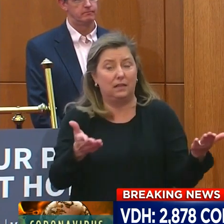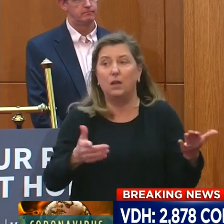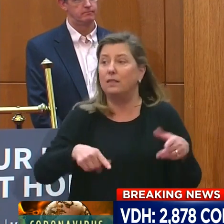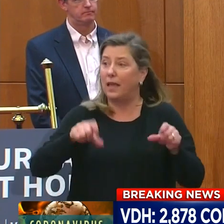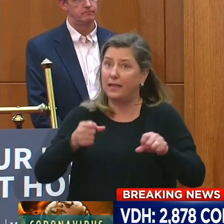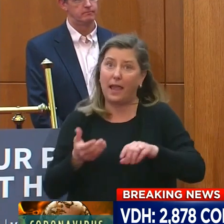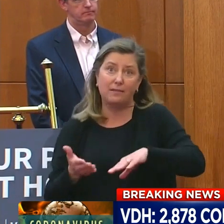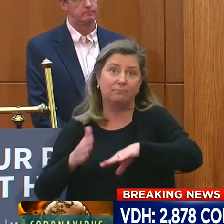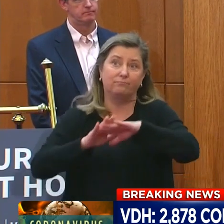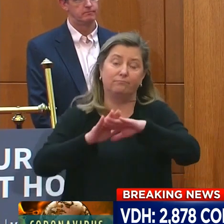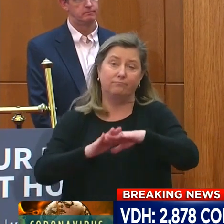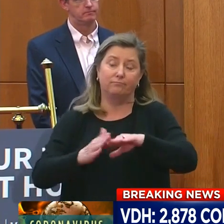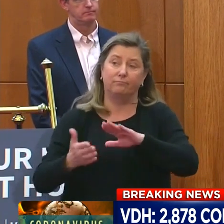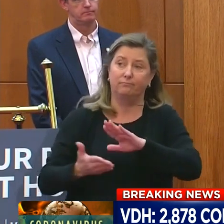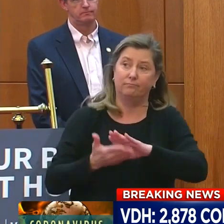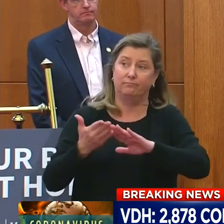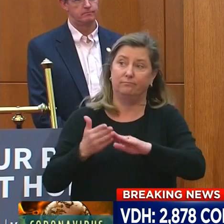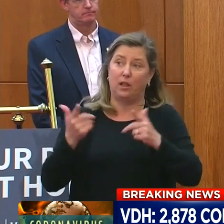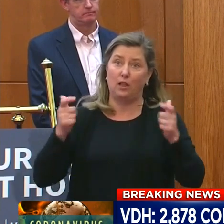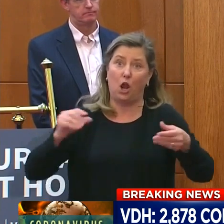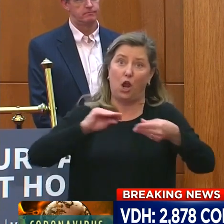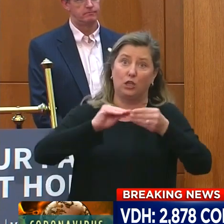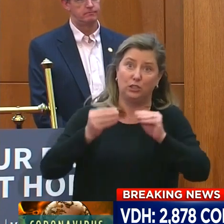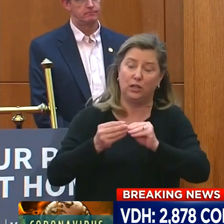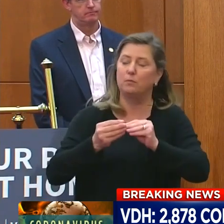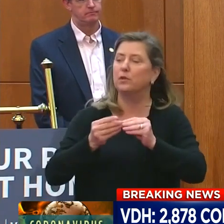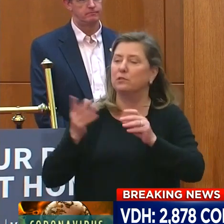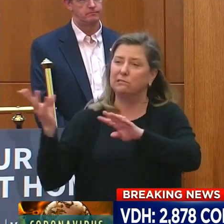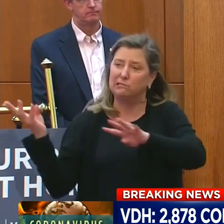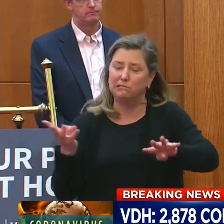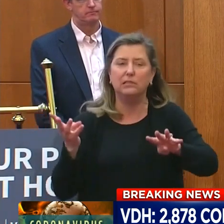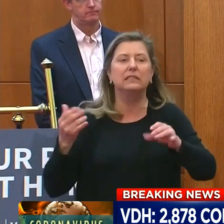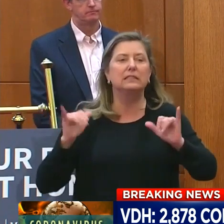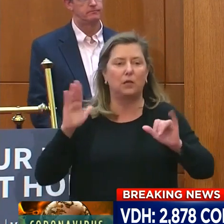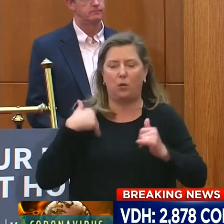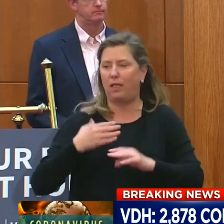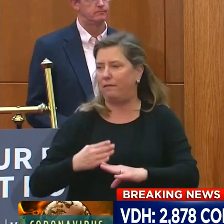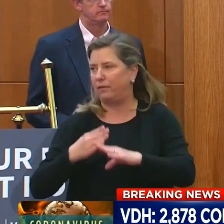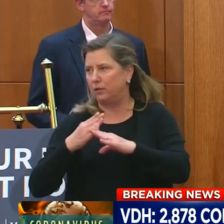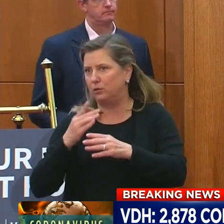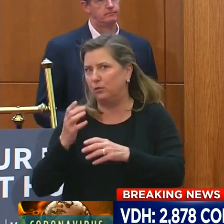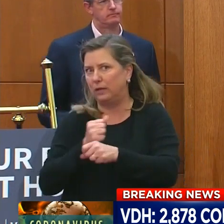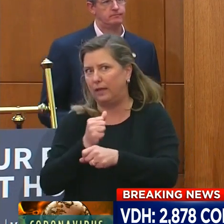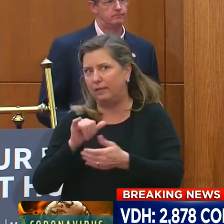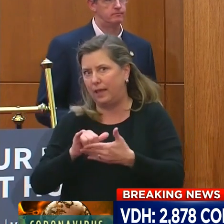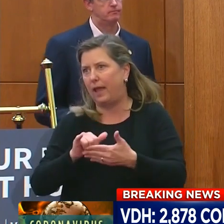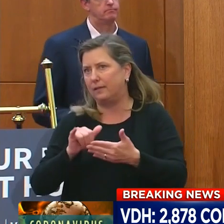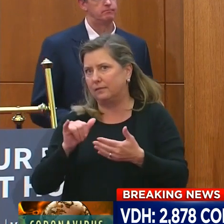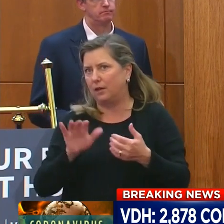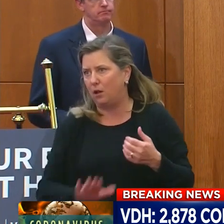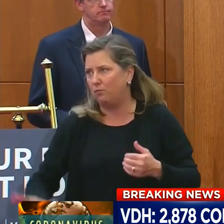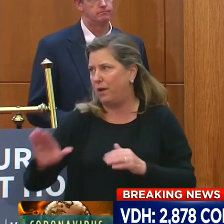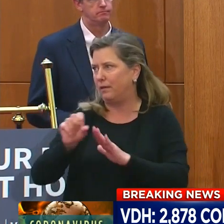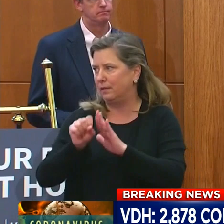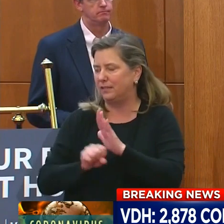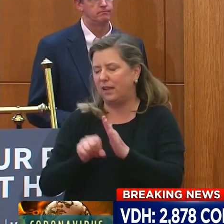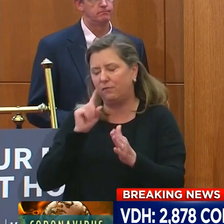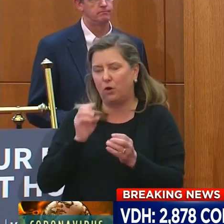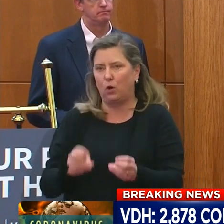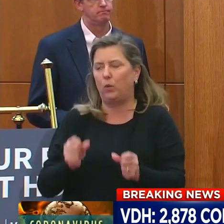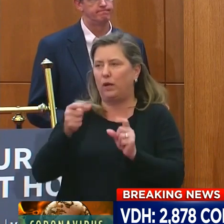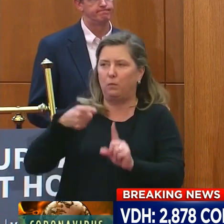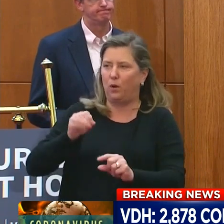scale up and run large numbers will still be a barrier to being able to use them widely for that quick